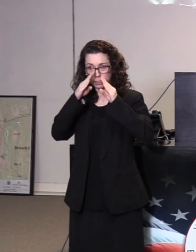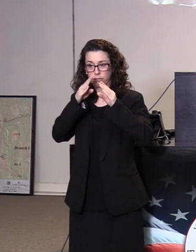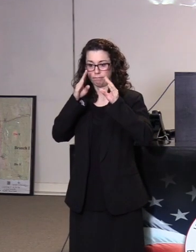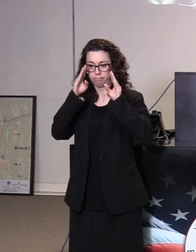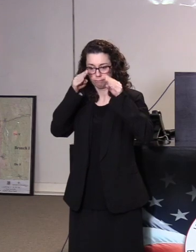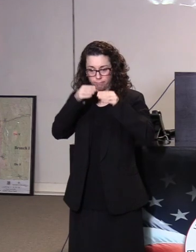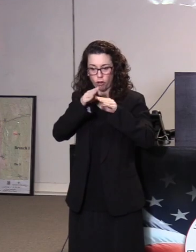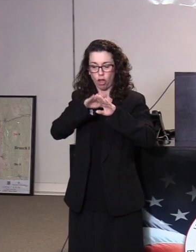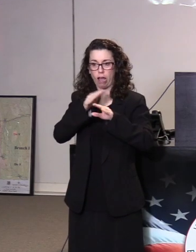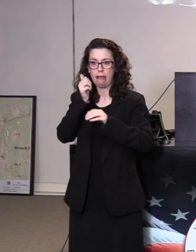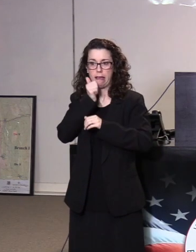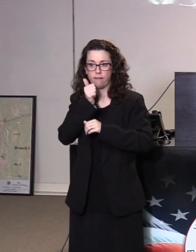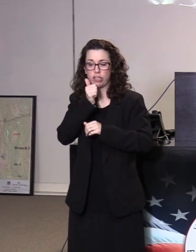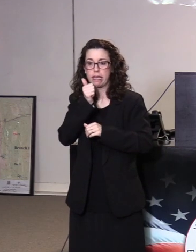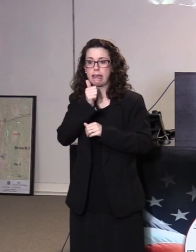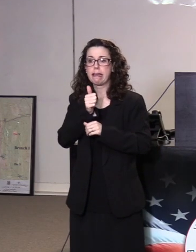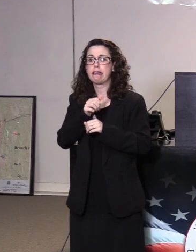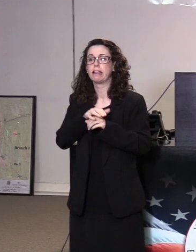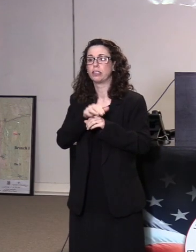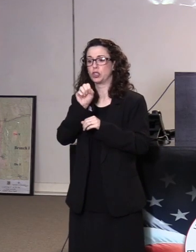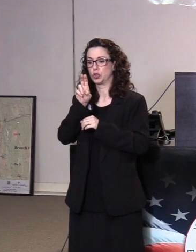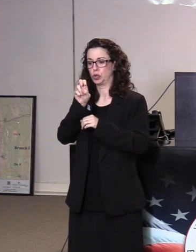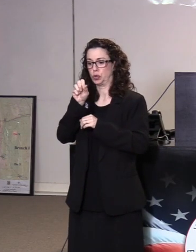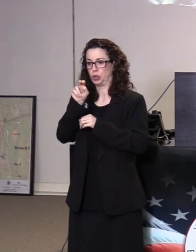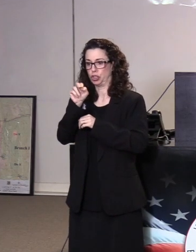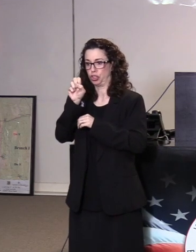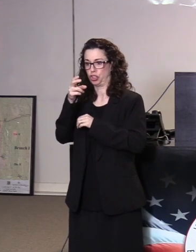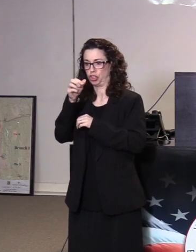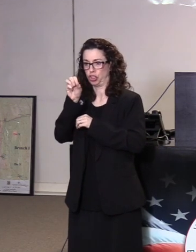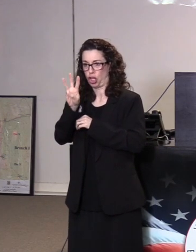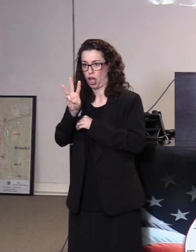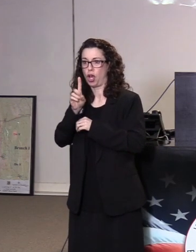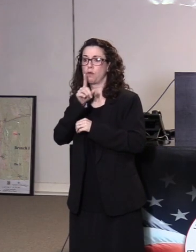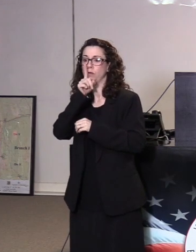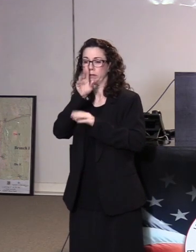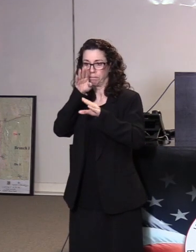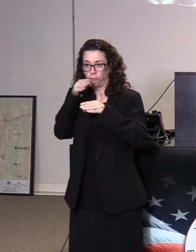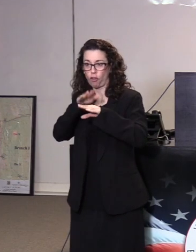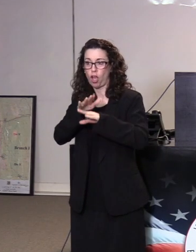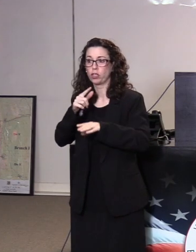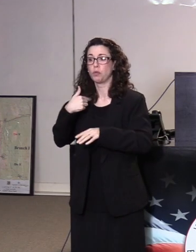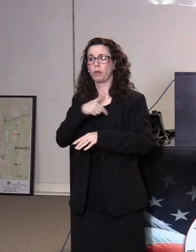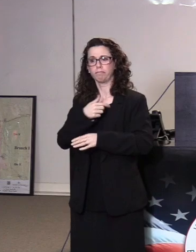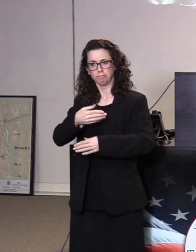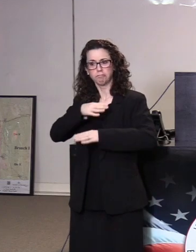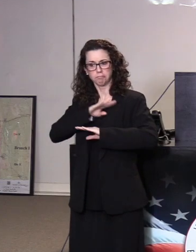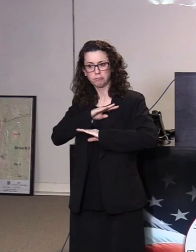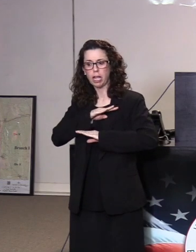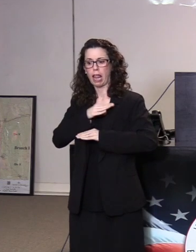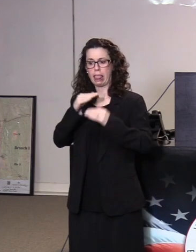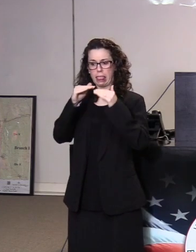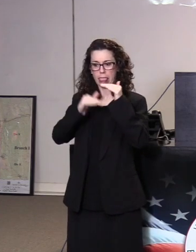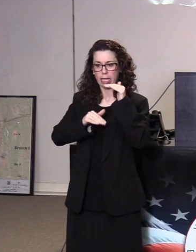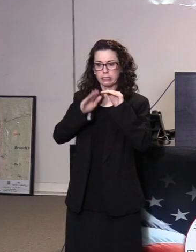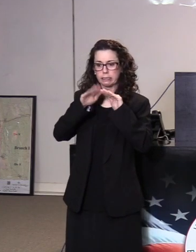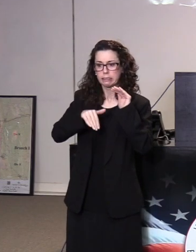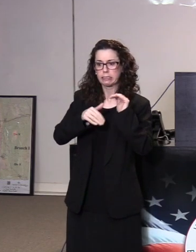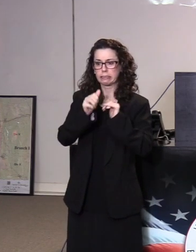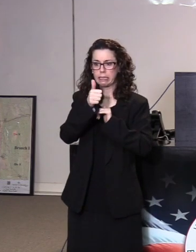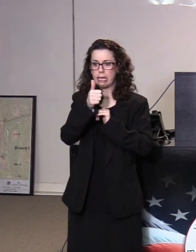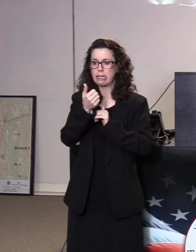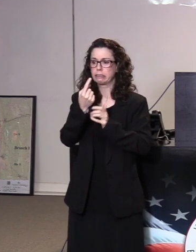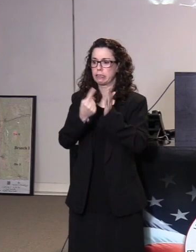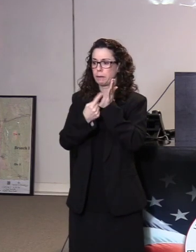and we had gotten really happy, I would have to say. We were less than 10. Some days we had 2 or 3. We really